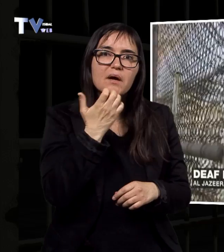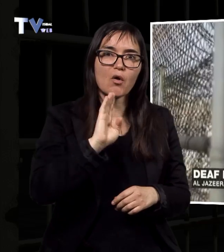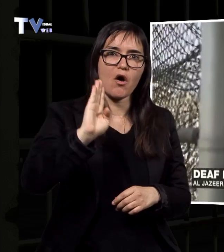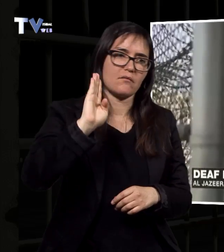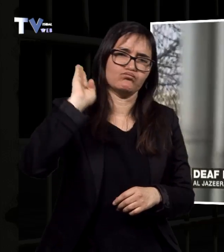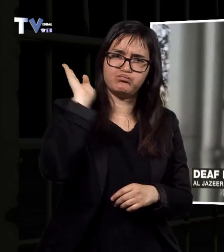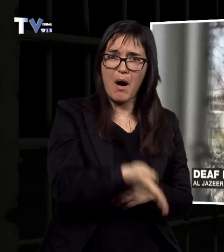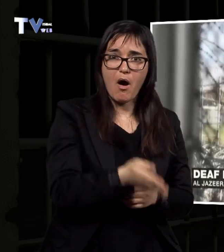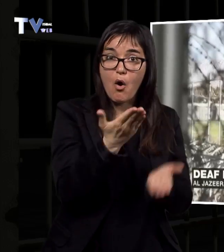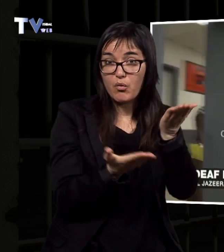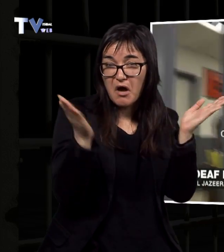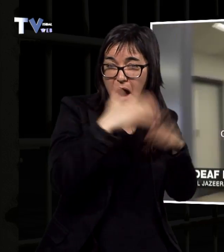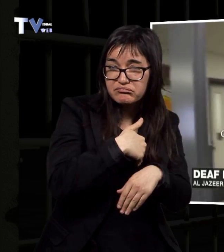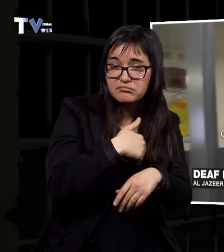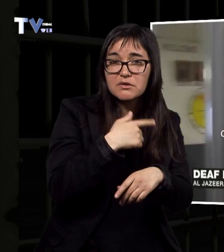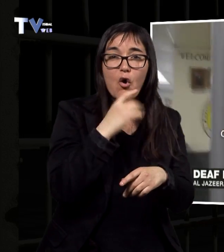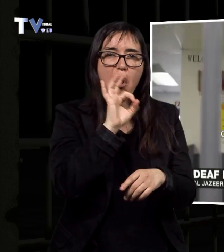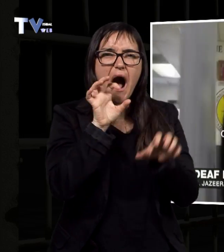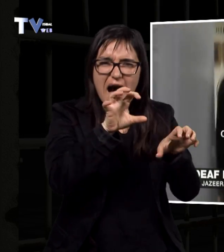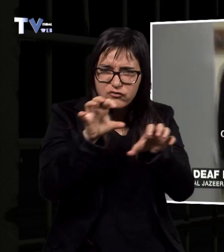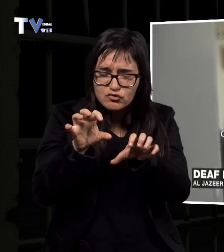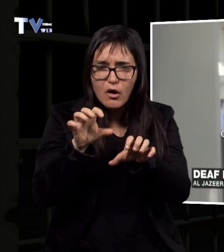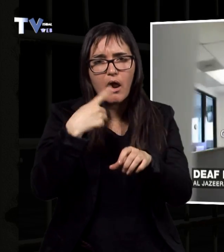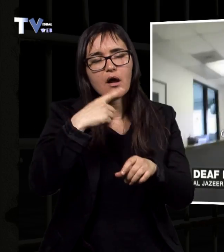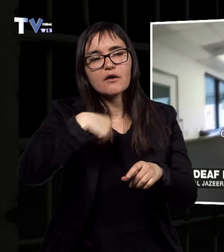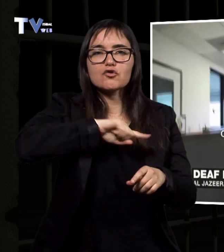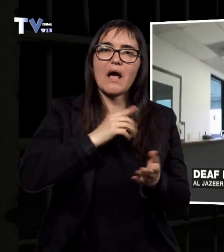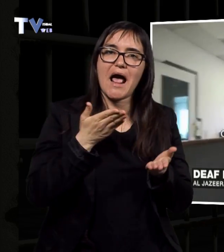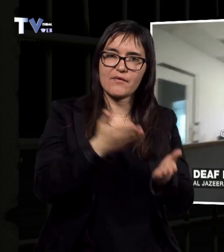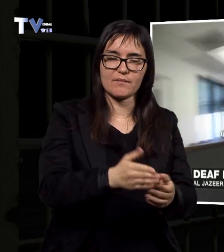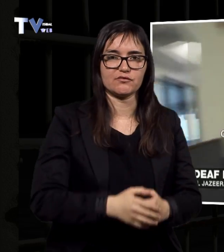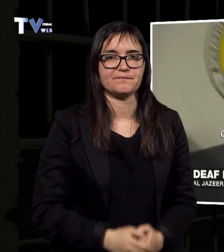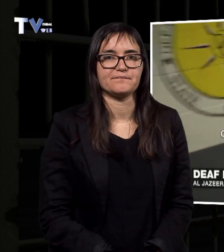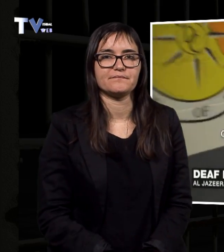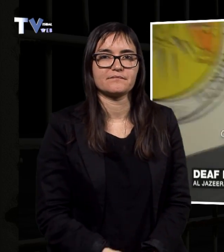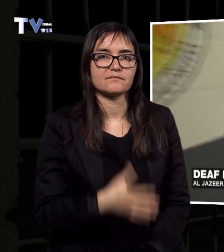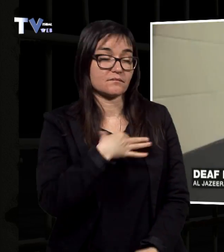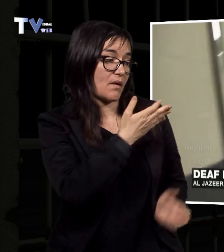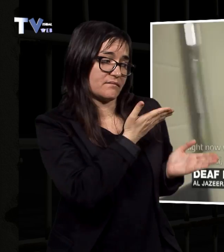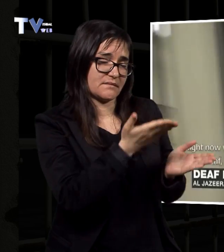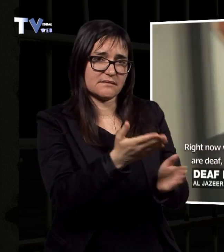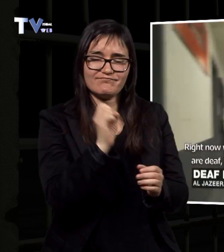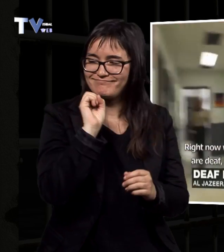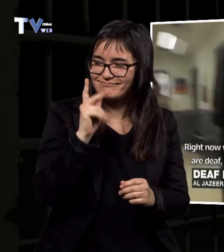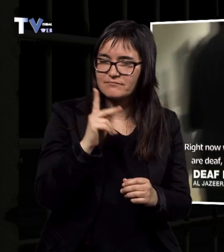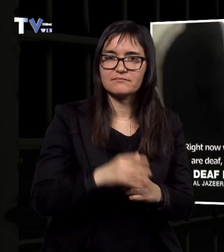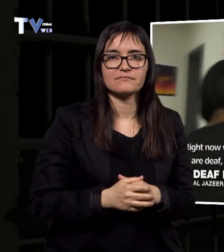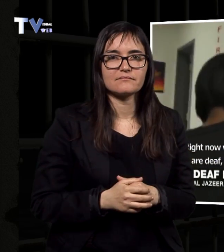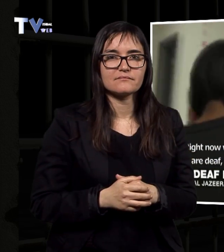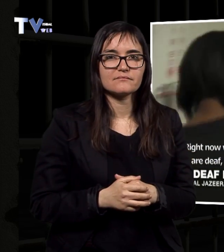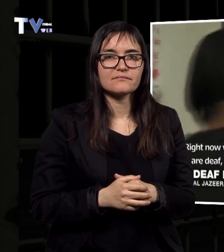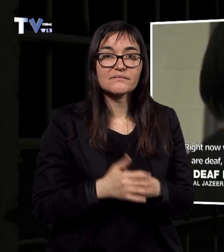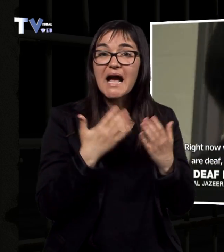abuse. Yeah, you can go ahead, please. All right. Right now we have just under 300 men